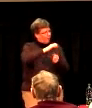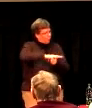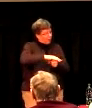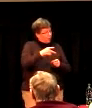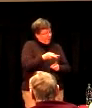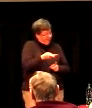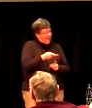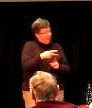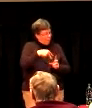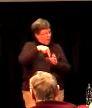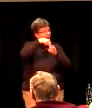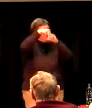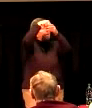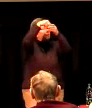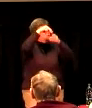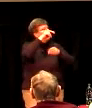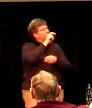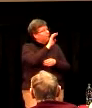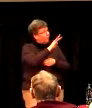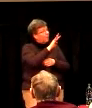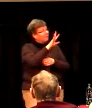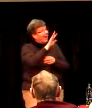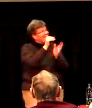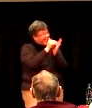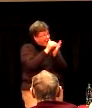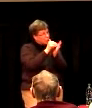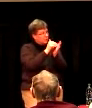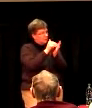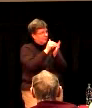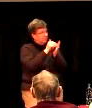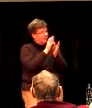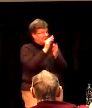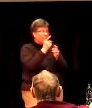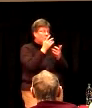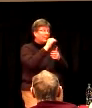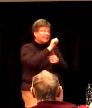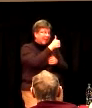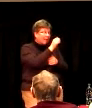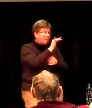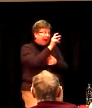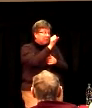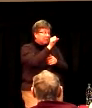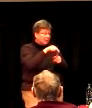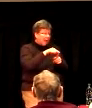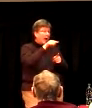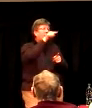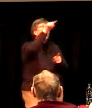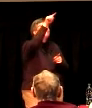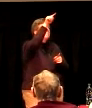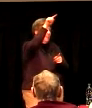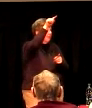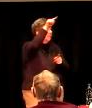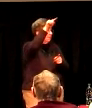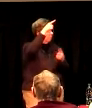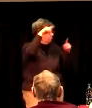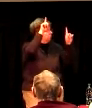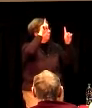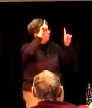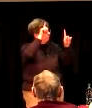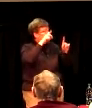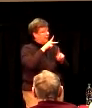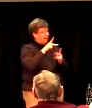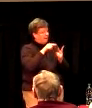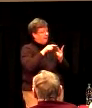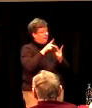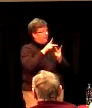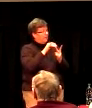about 45,000 feet, or almost 10 miles, which was the record at the time. Auguste Piccard was an